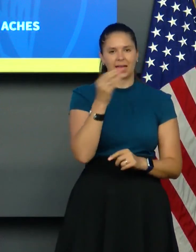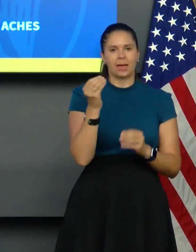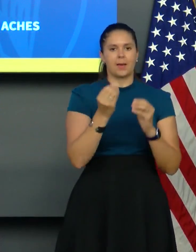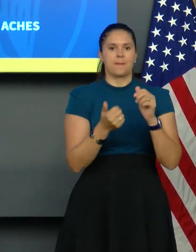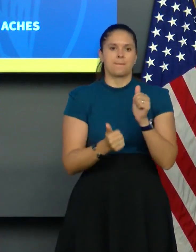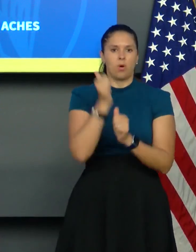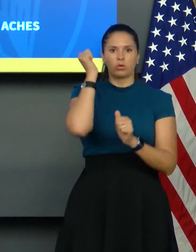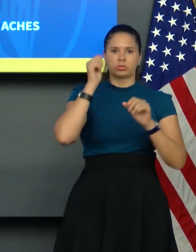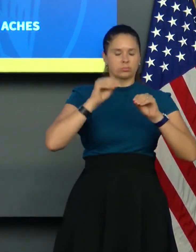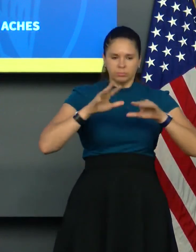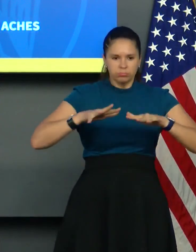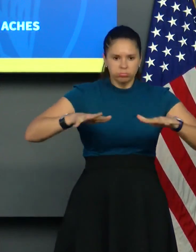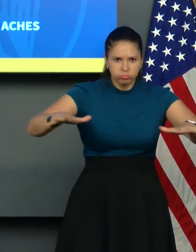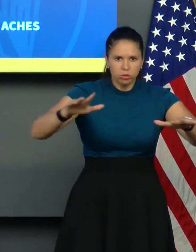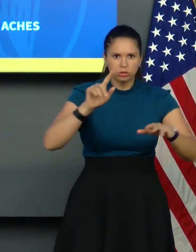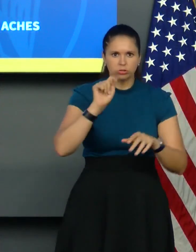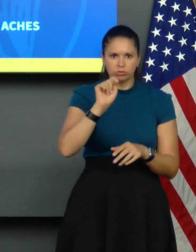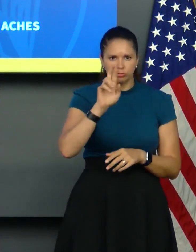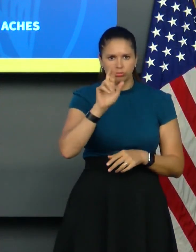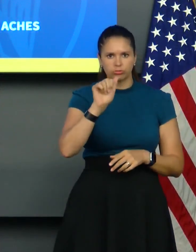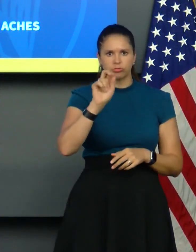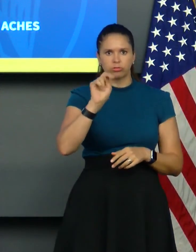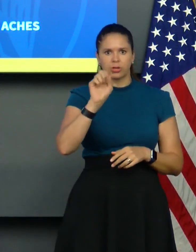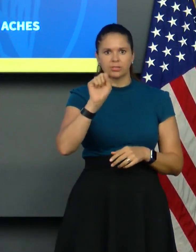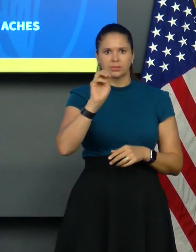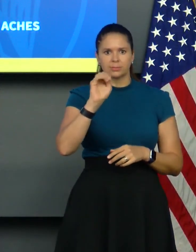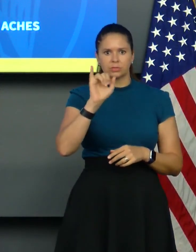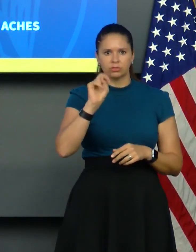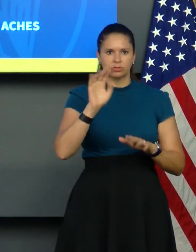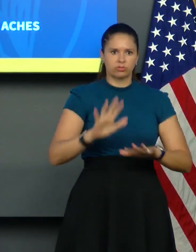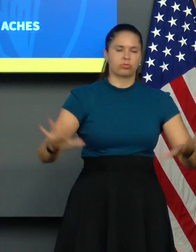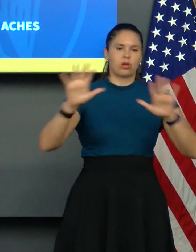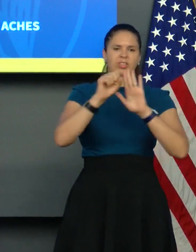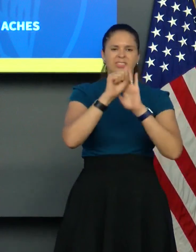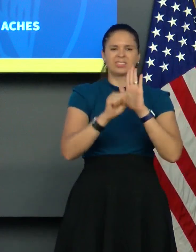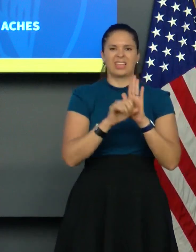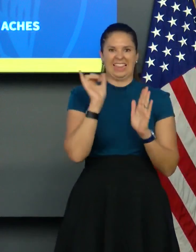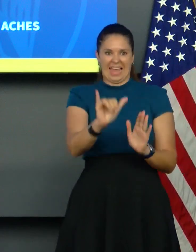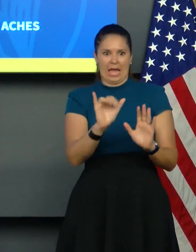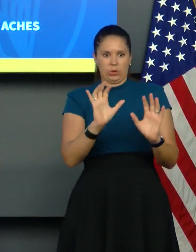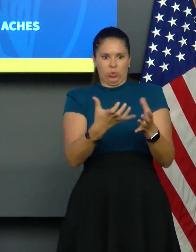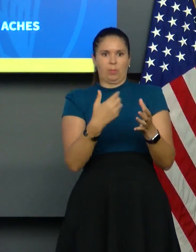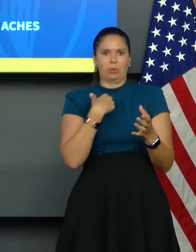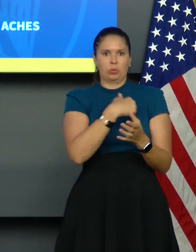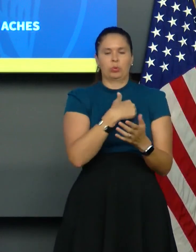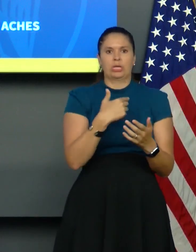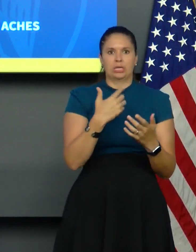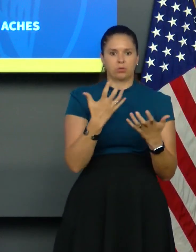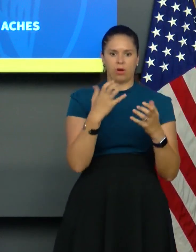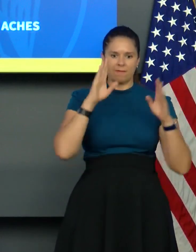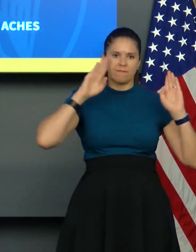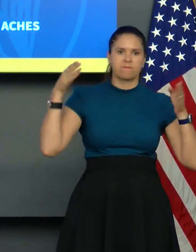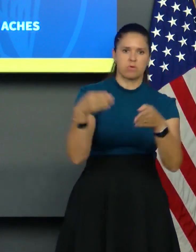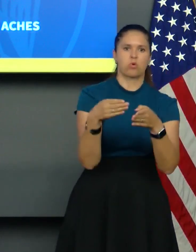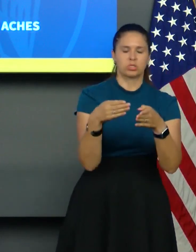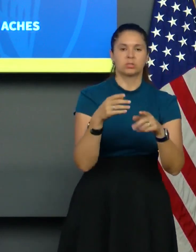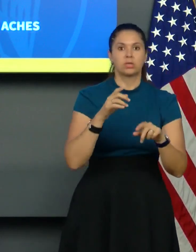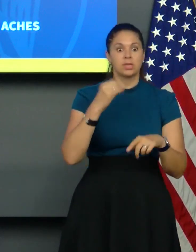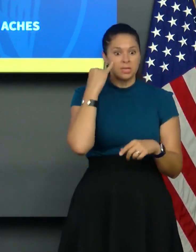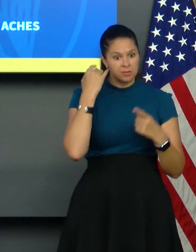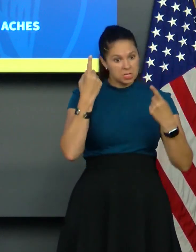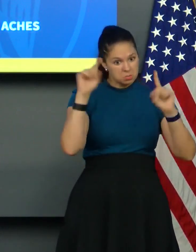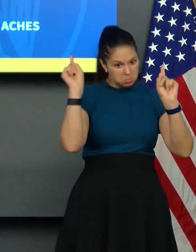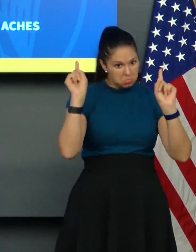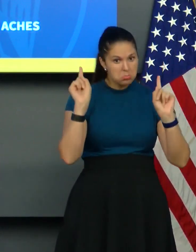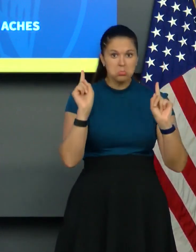the most transmission around the state. And we wanted to focus there. And then if that is